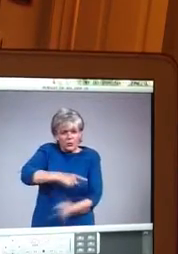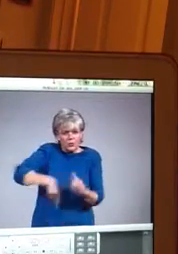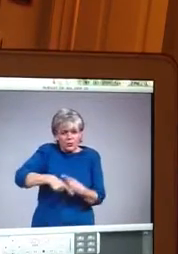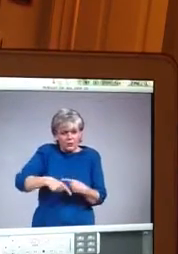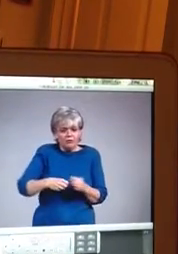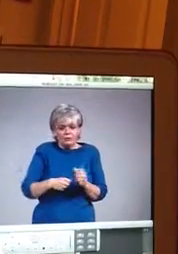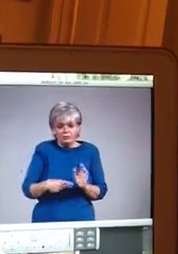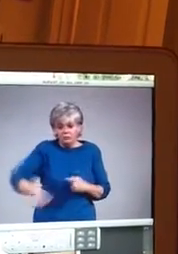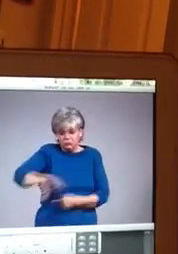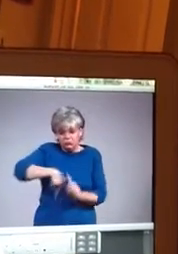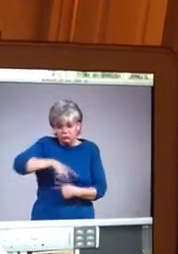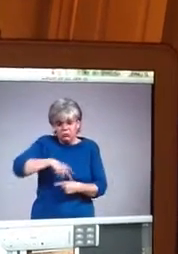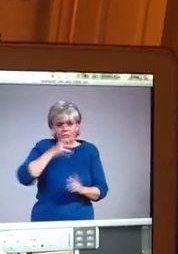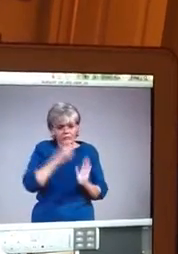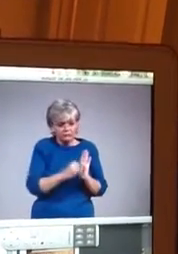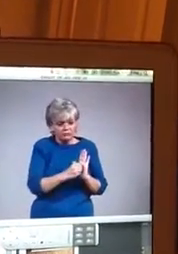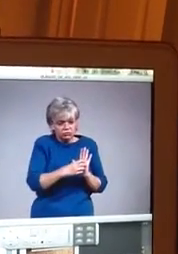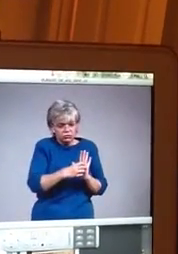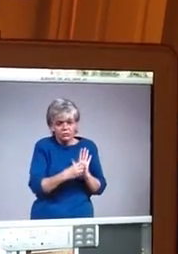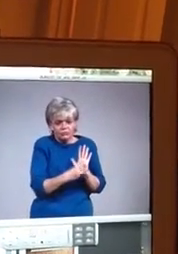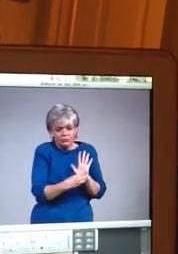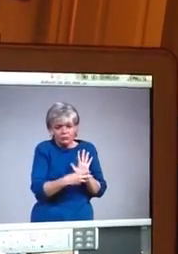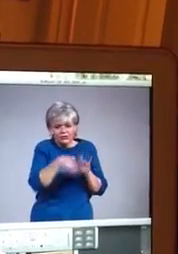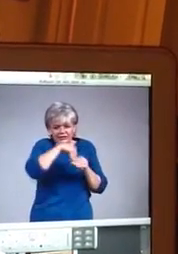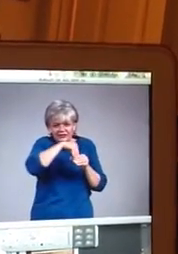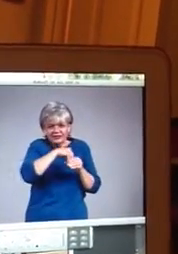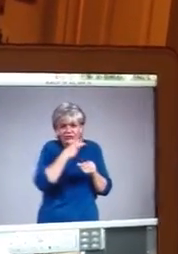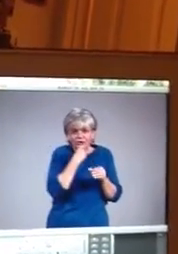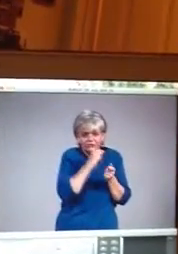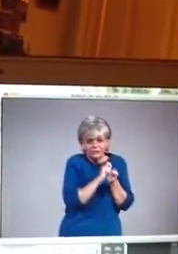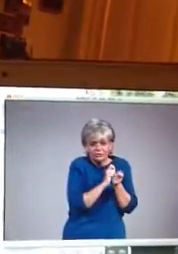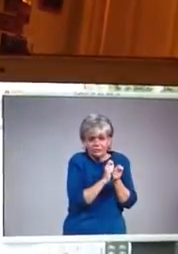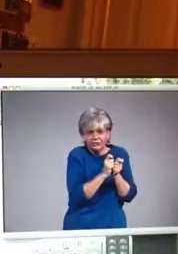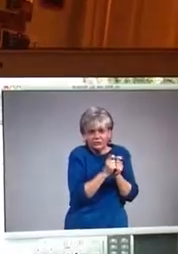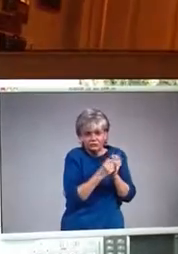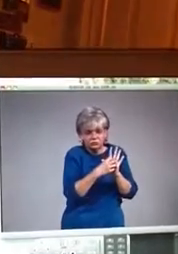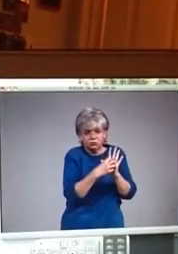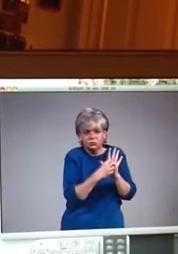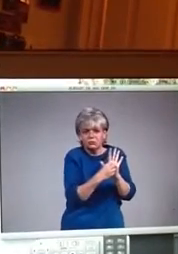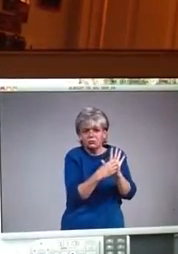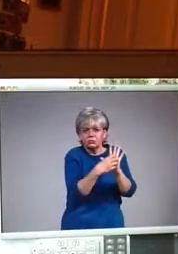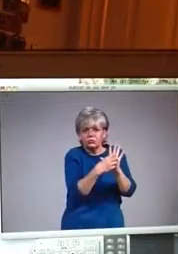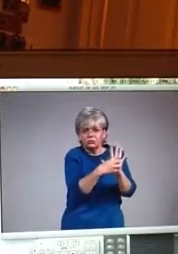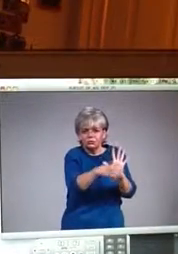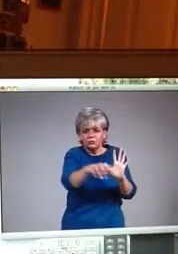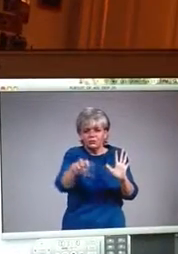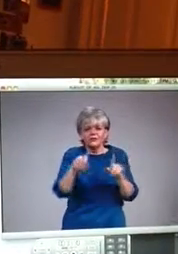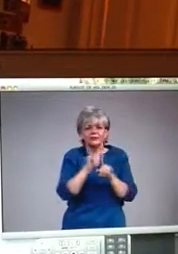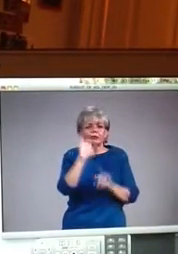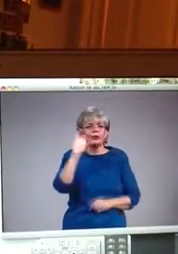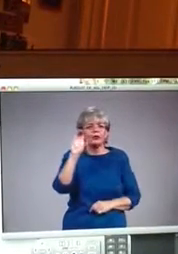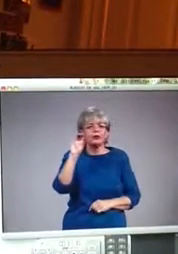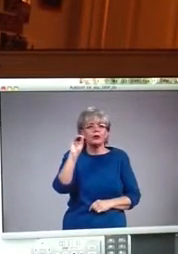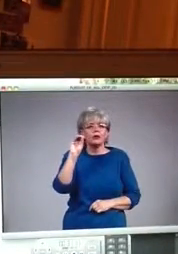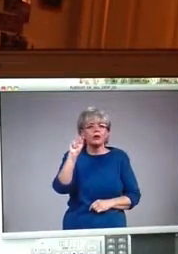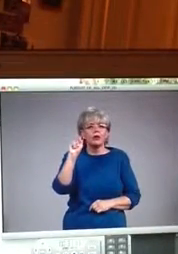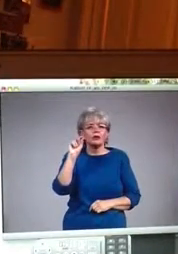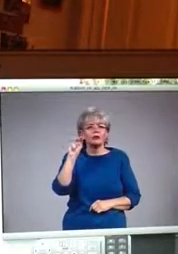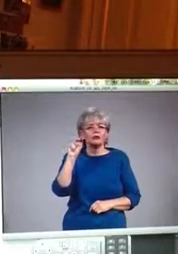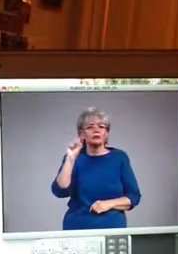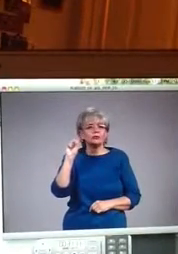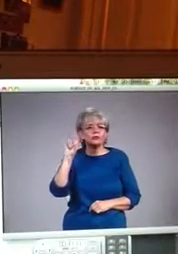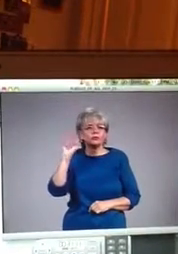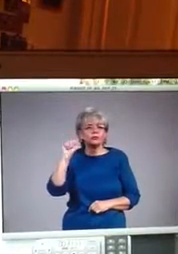and it's strong, it's centrifuge, and then it changes the sugar and makes those